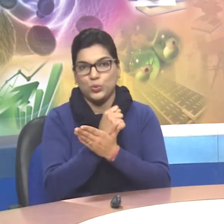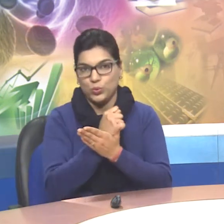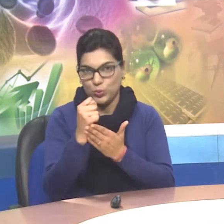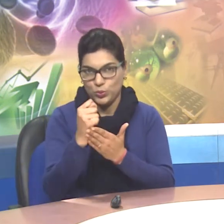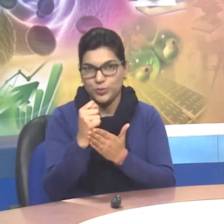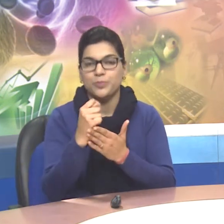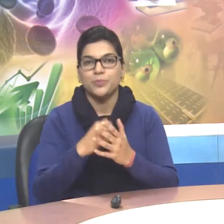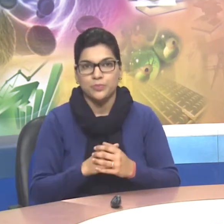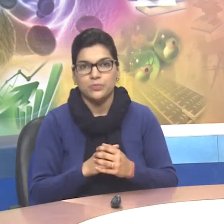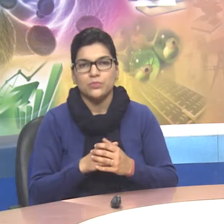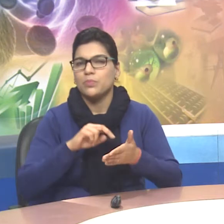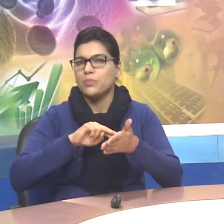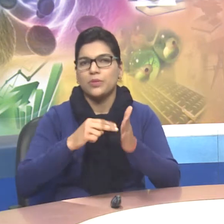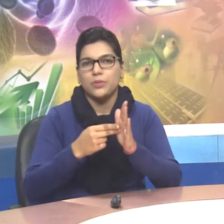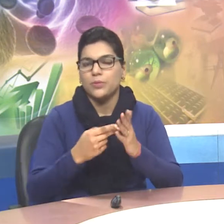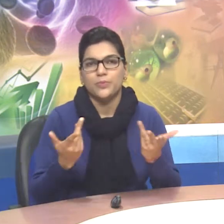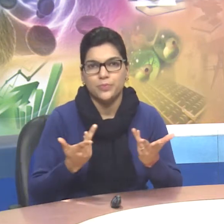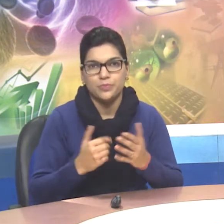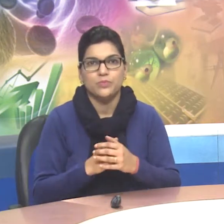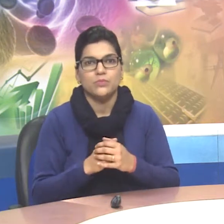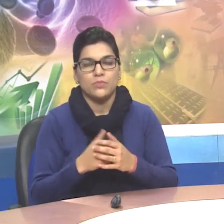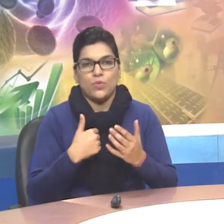English, and today's topic is